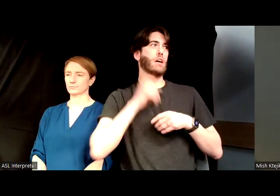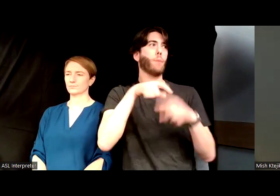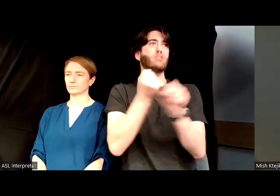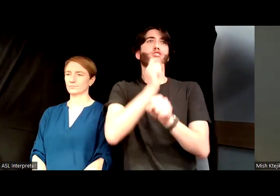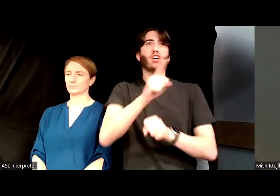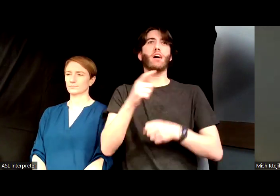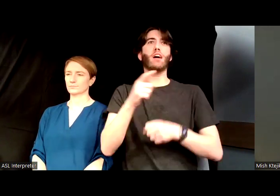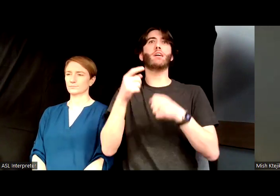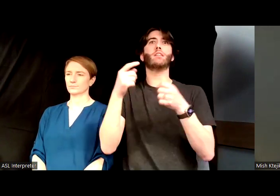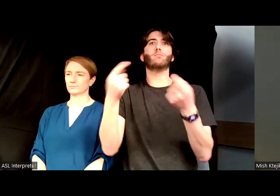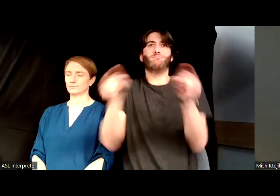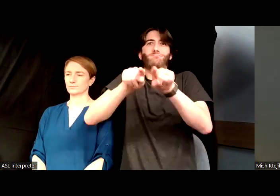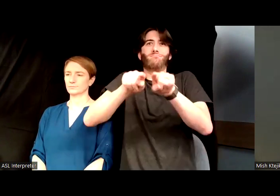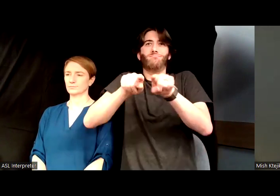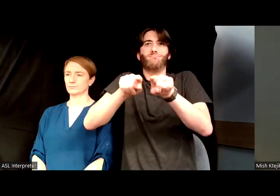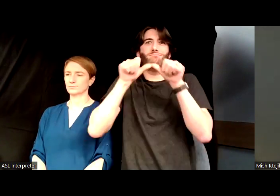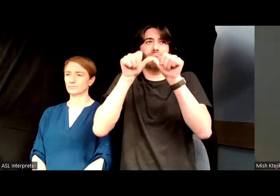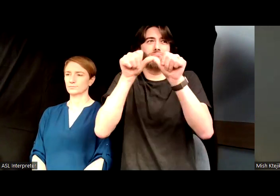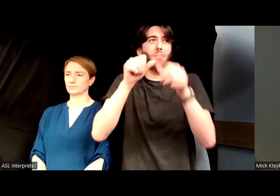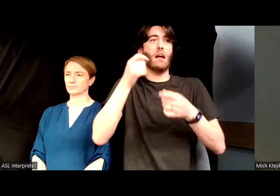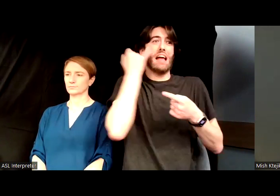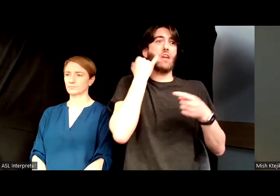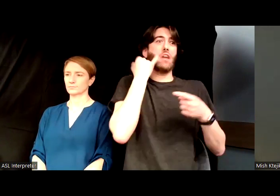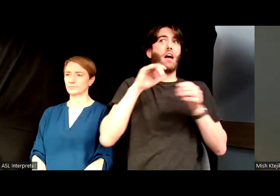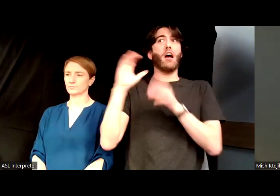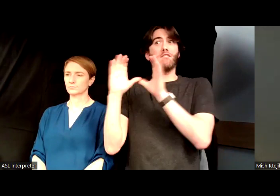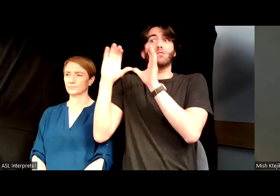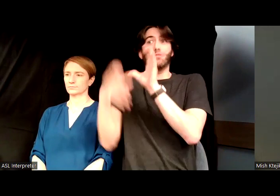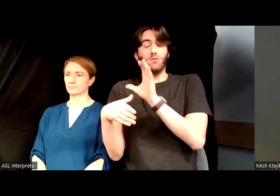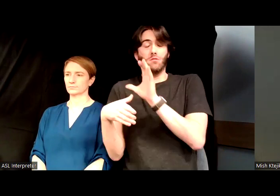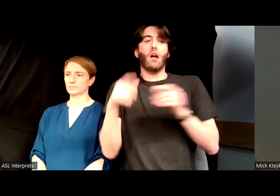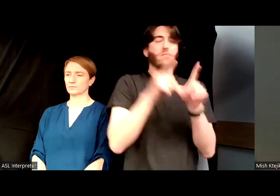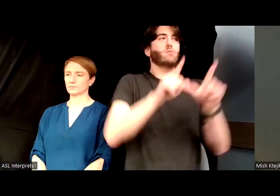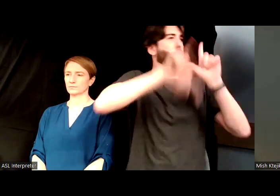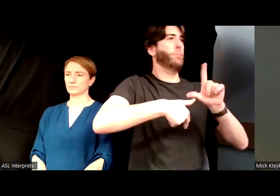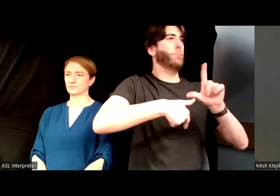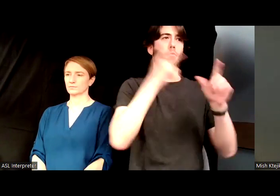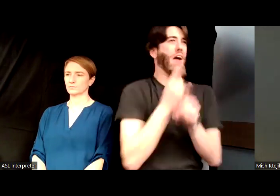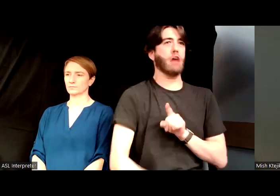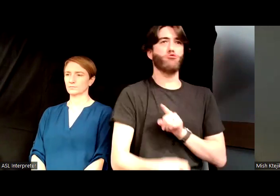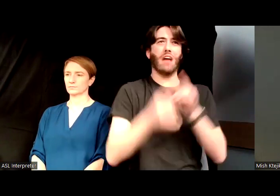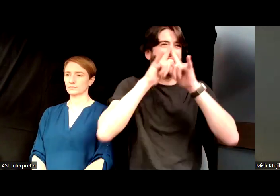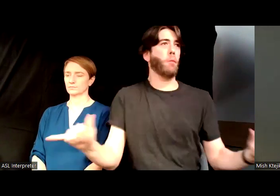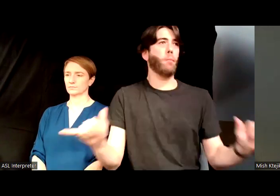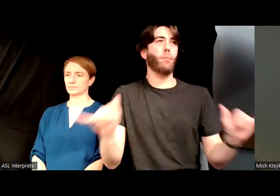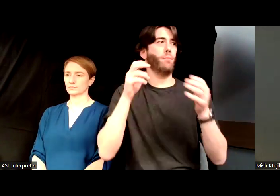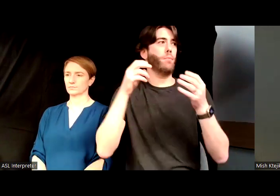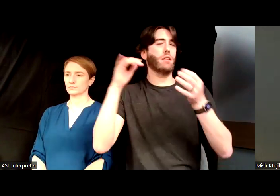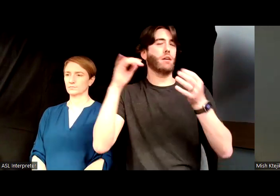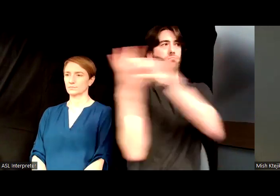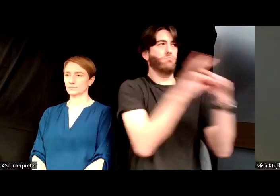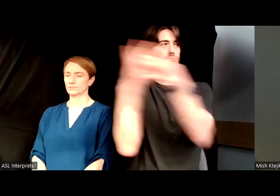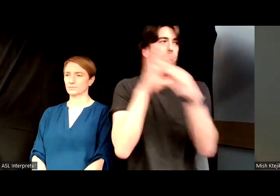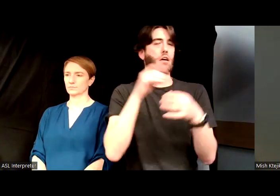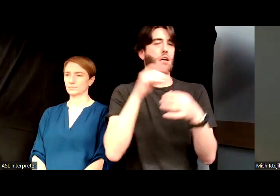their license that's still good. So there needs to be something watching for expired and revoked